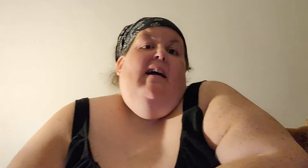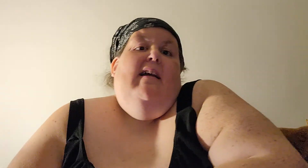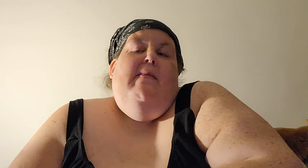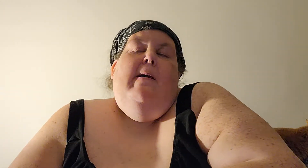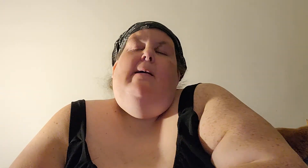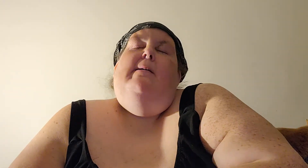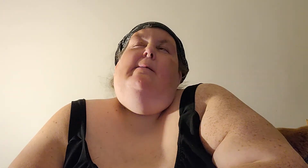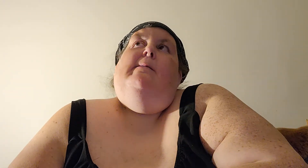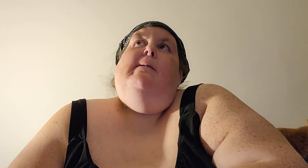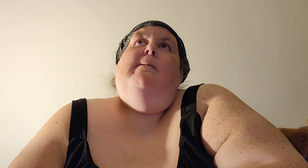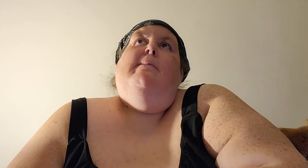And then